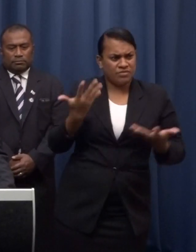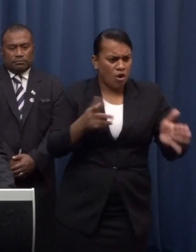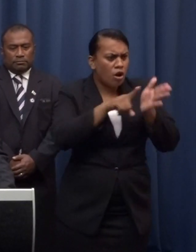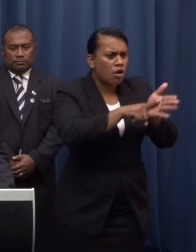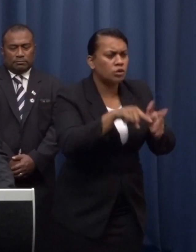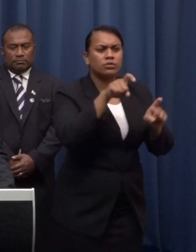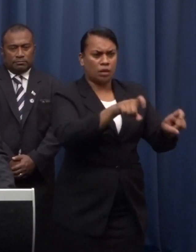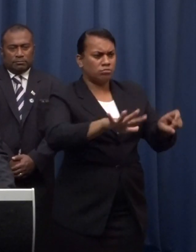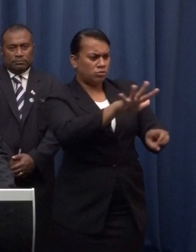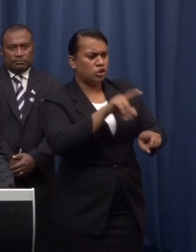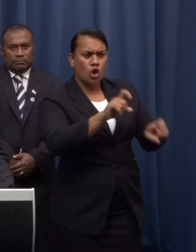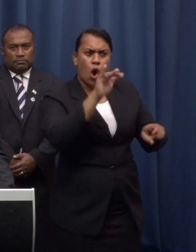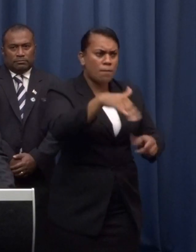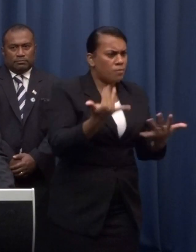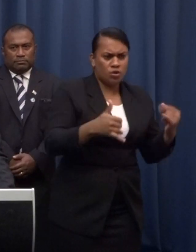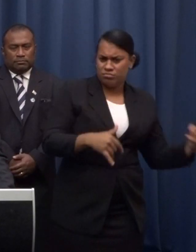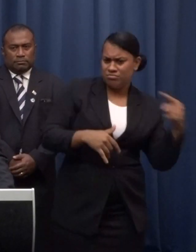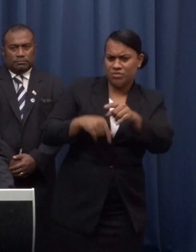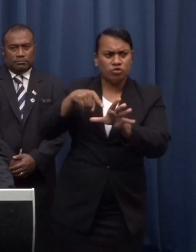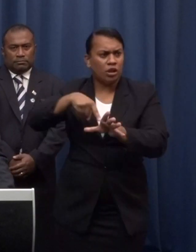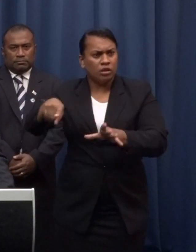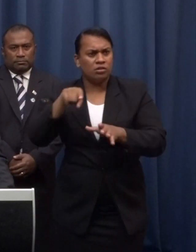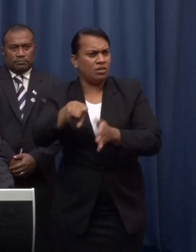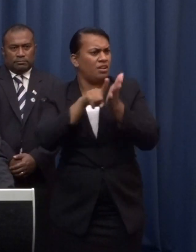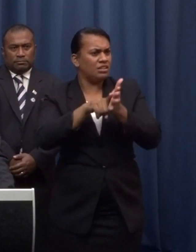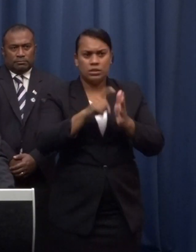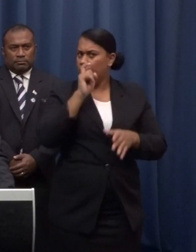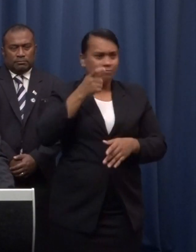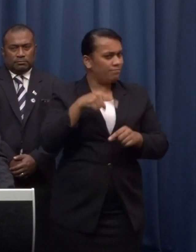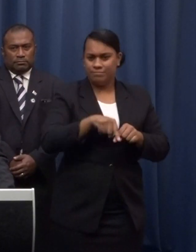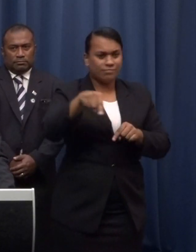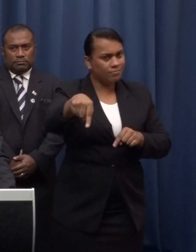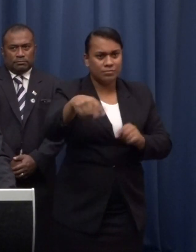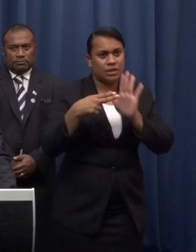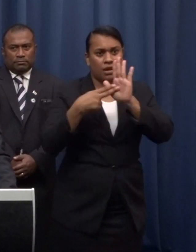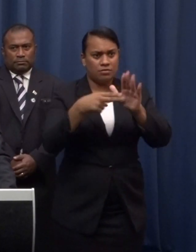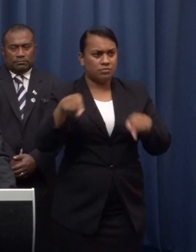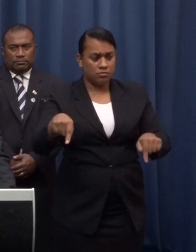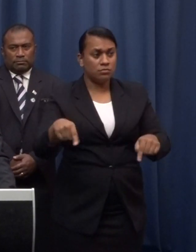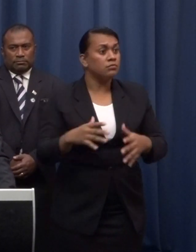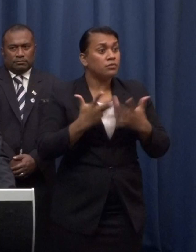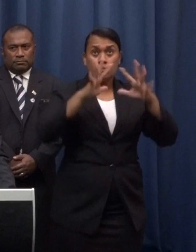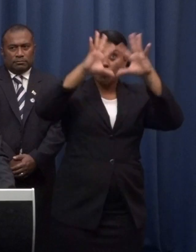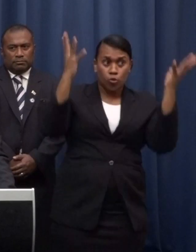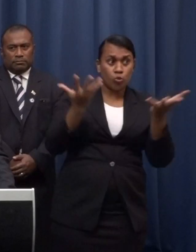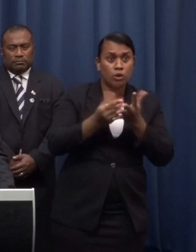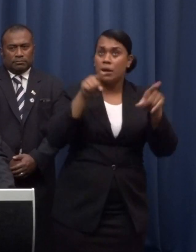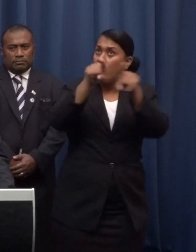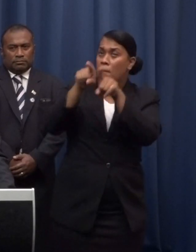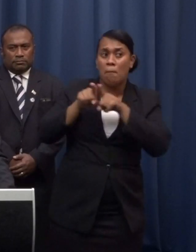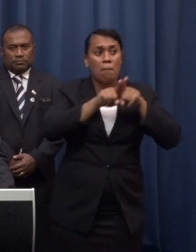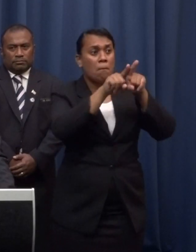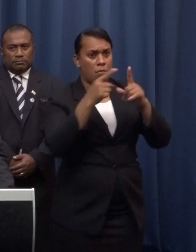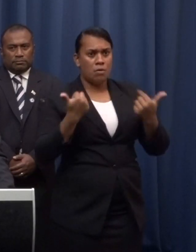their absence from work be treated. As you know, that a number of countries in the world have put in place a number of initiatives in respect of that.